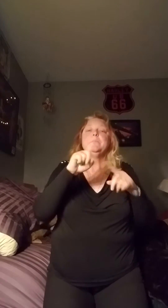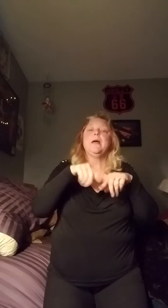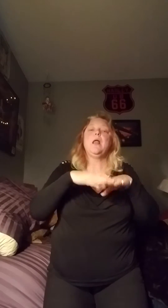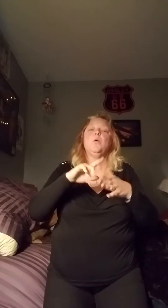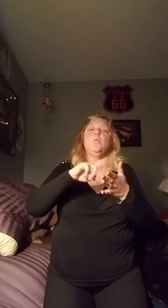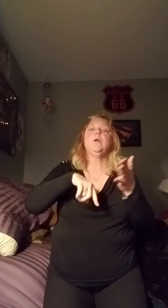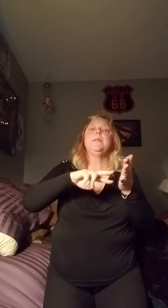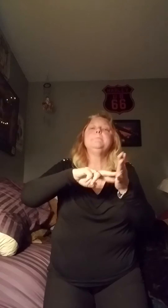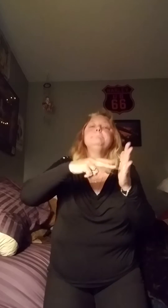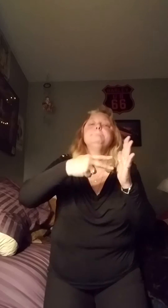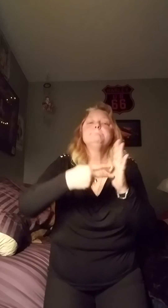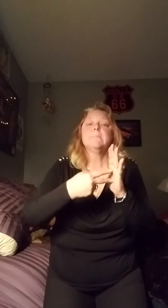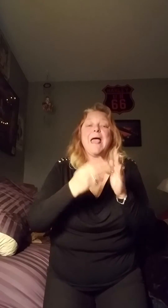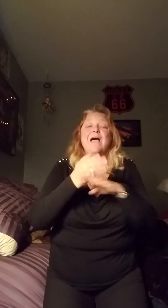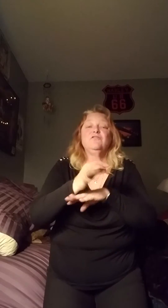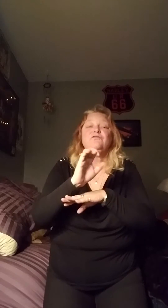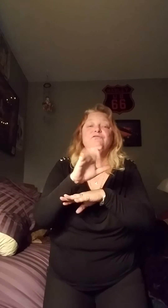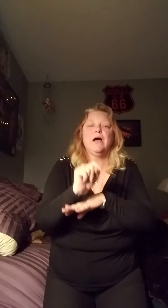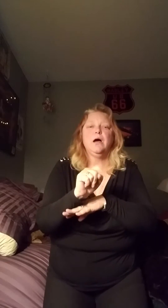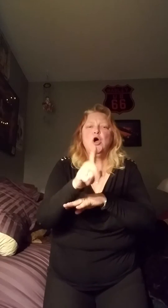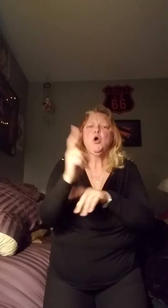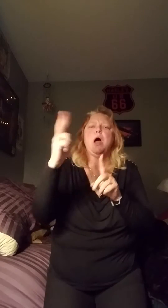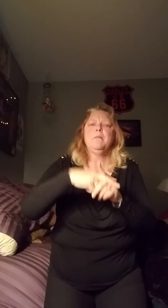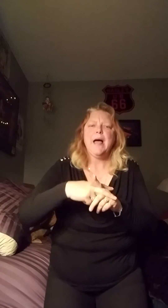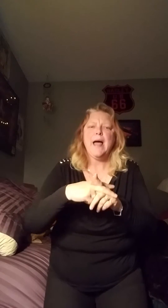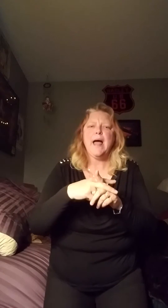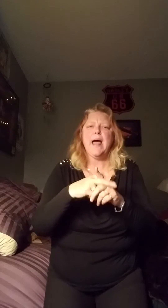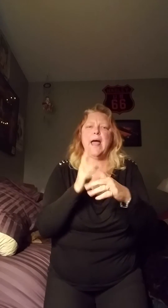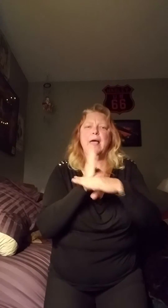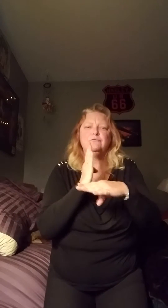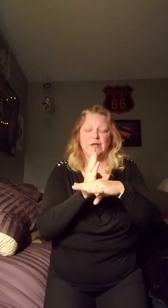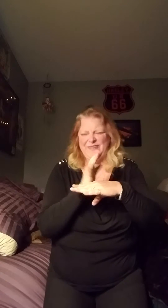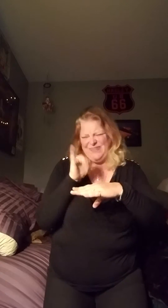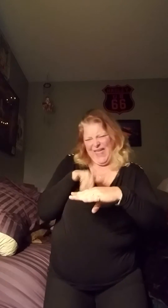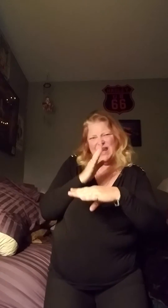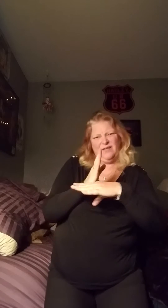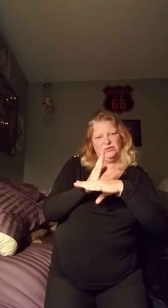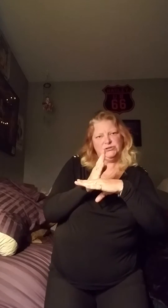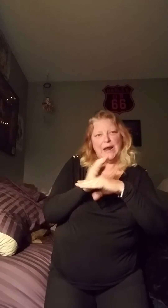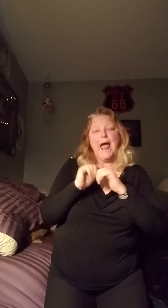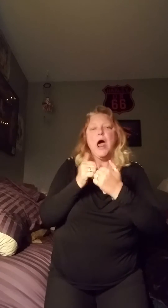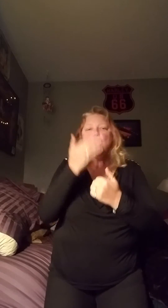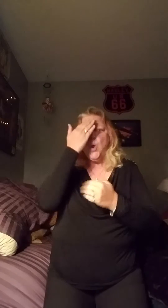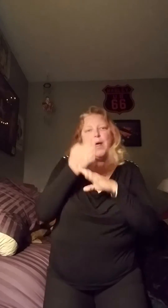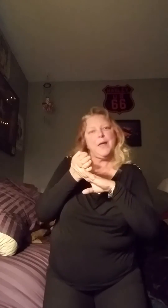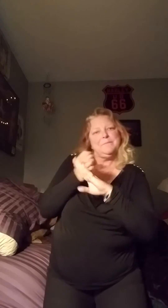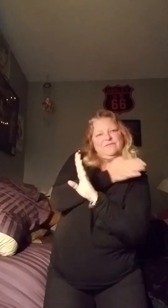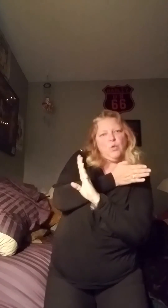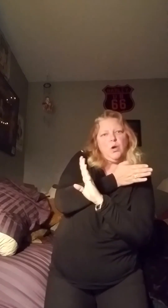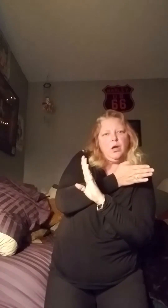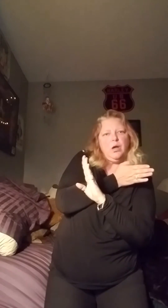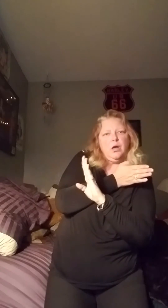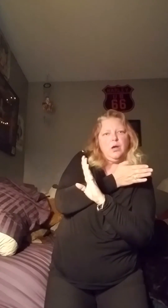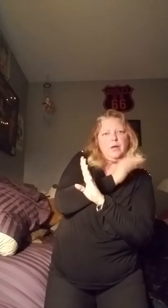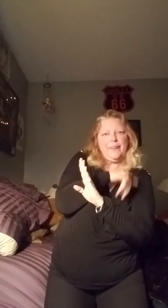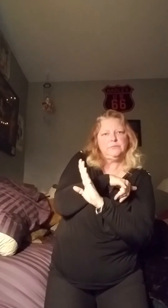Always after the fact, you can apply an average to it and say, look, this is the average, but how do you know beforehand? It's a good